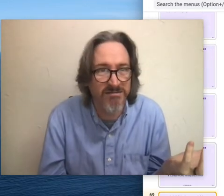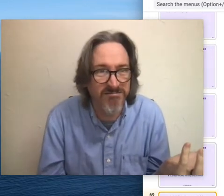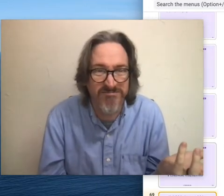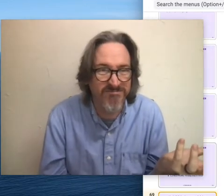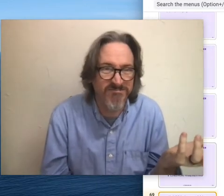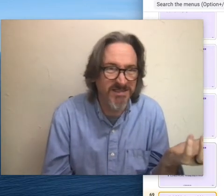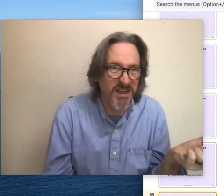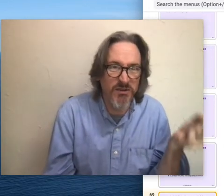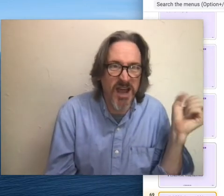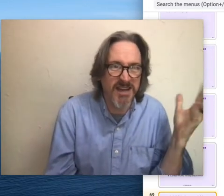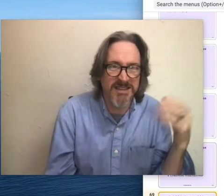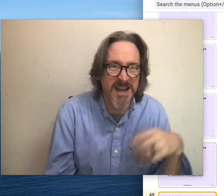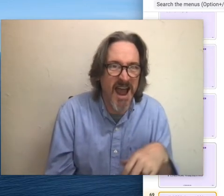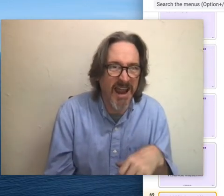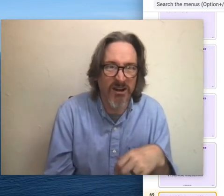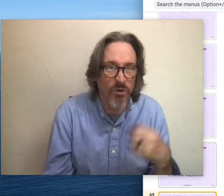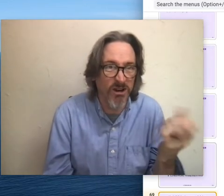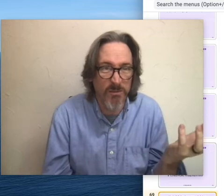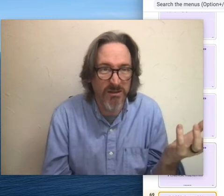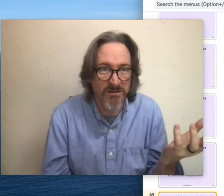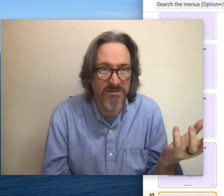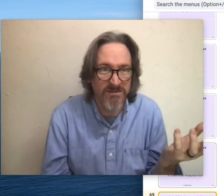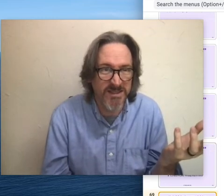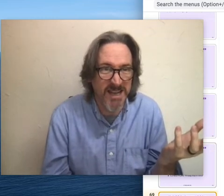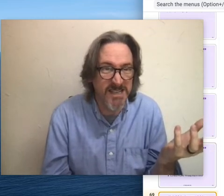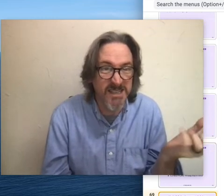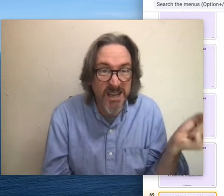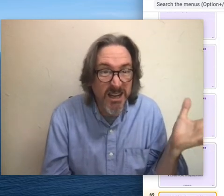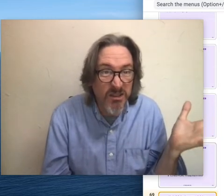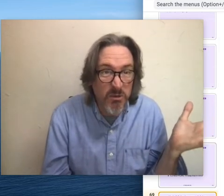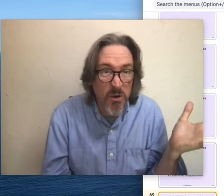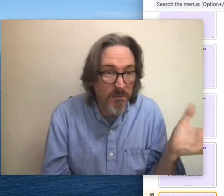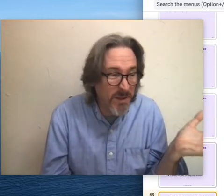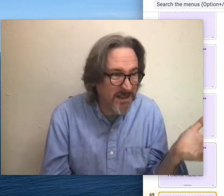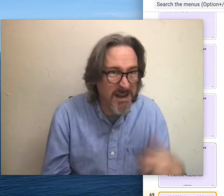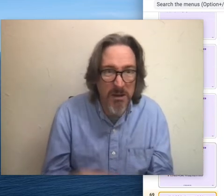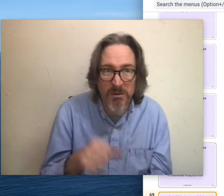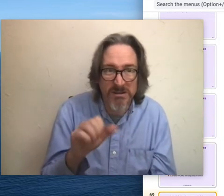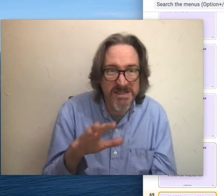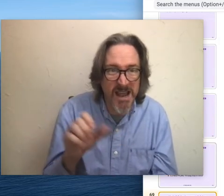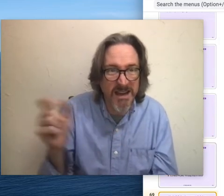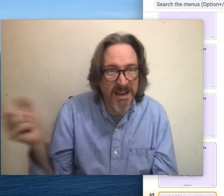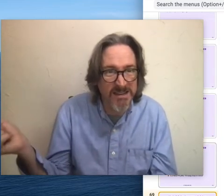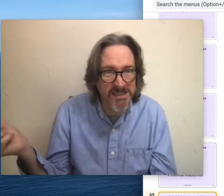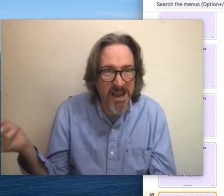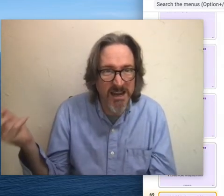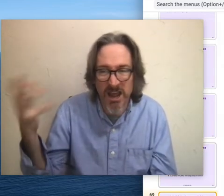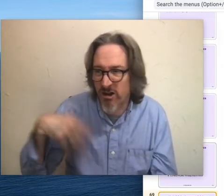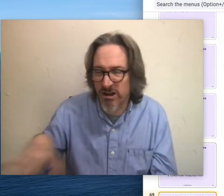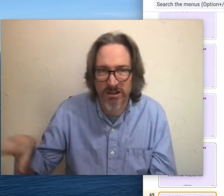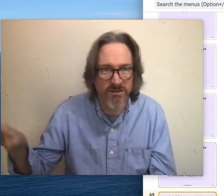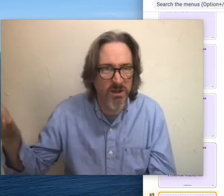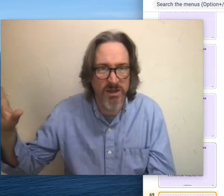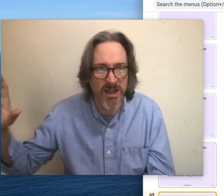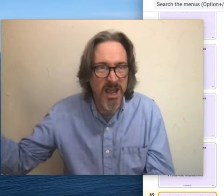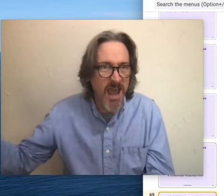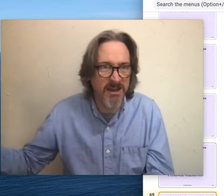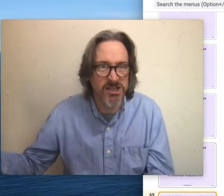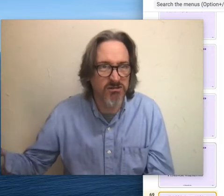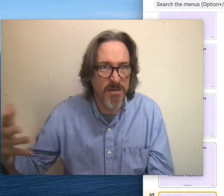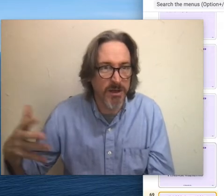got a die or a couple of dice, throw them, pick that number, sign it, sign an article of